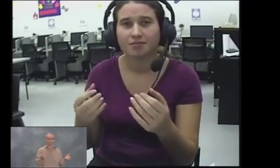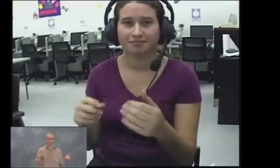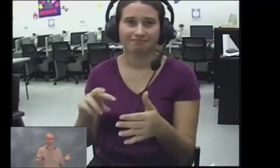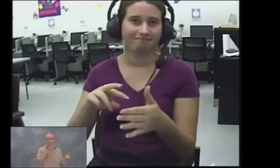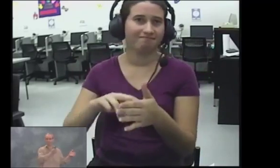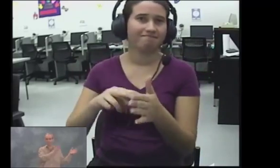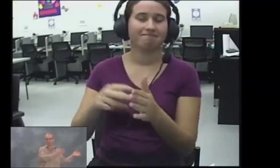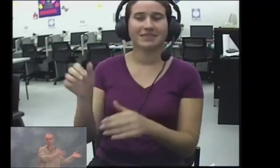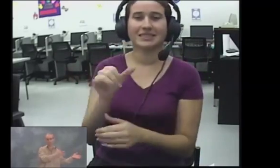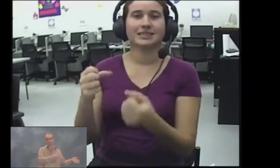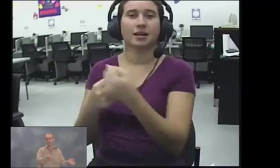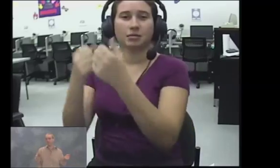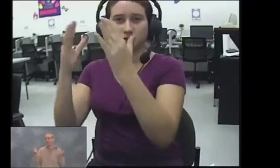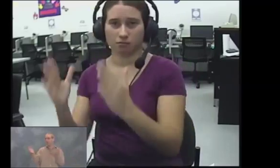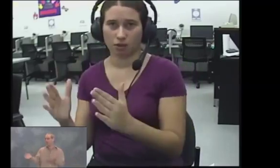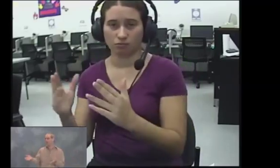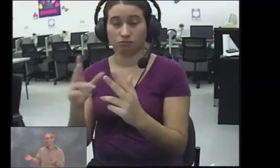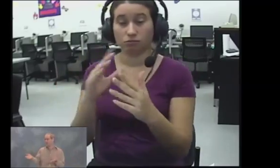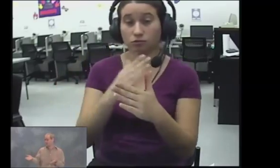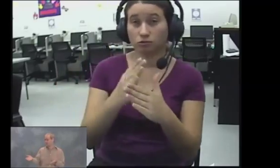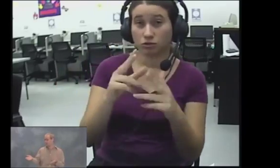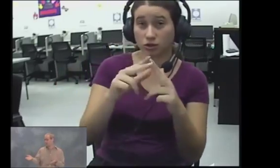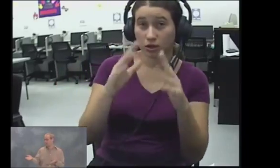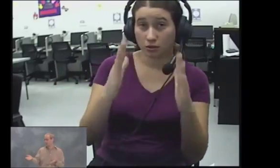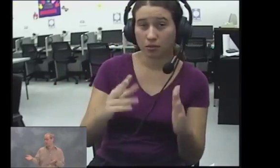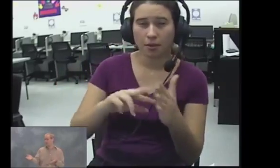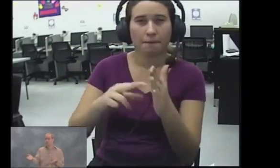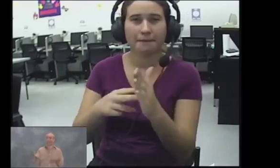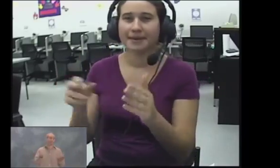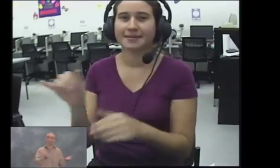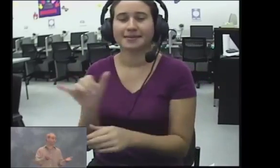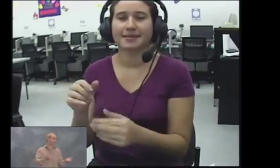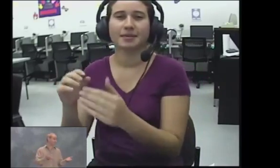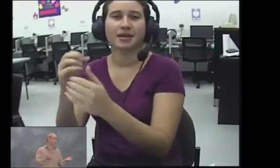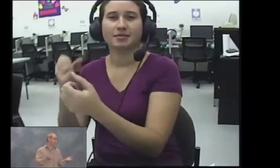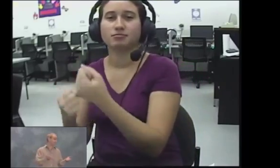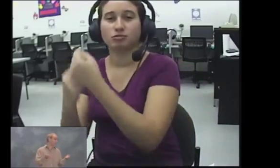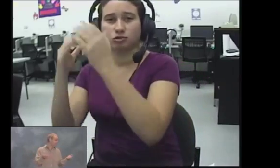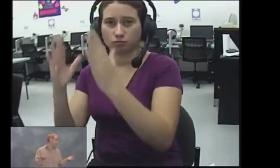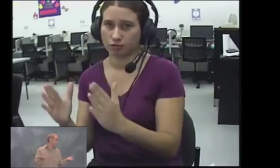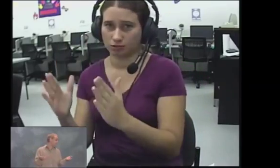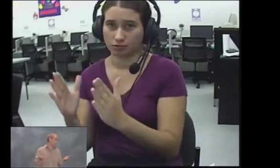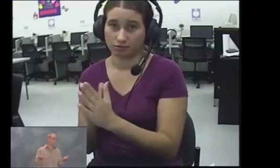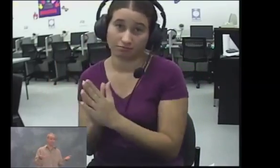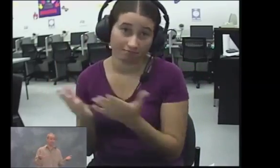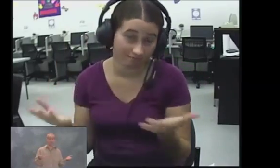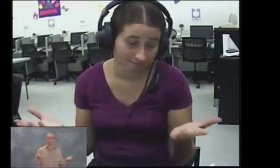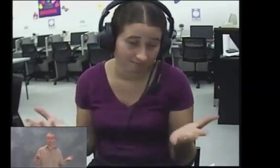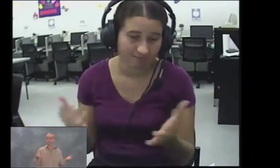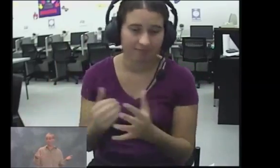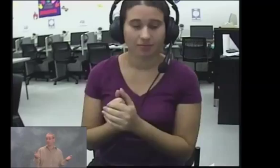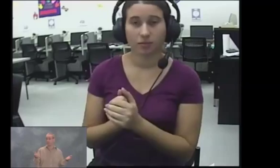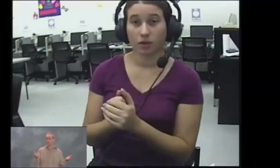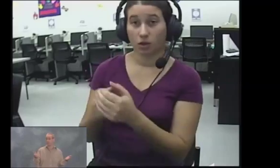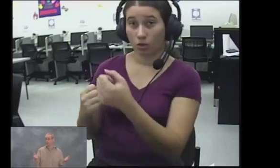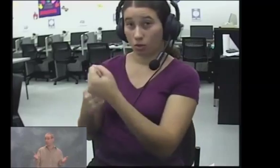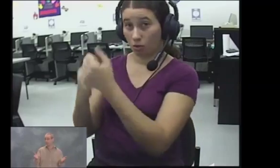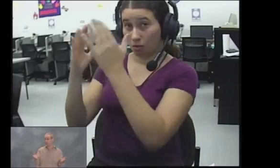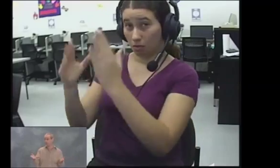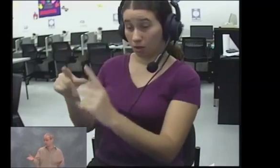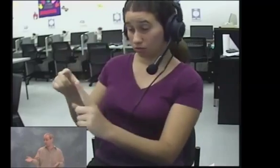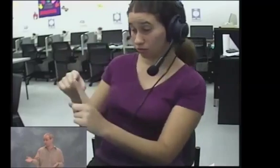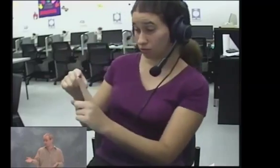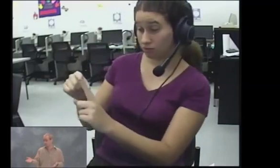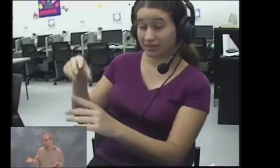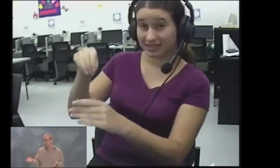as sponsor. What they called a sharing partner then, we call a sponsor today. We didn't have the terminology back then, which, by the way, is why you won't find the word